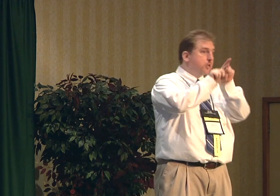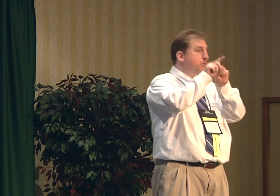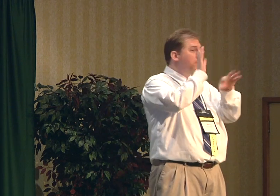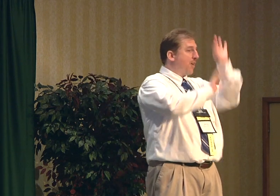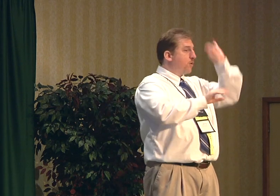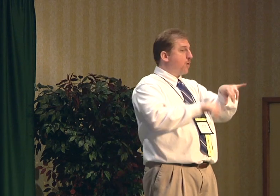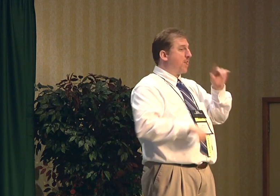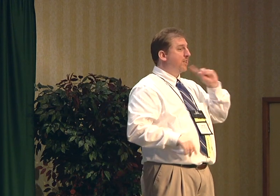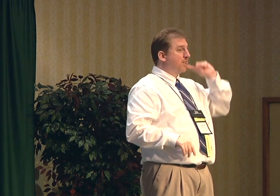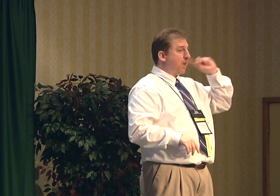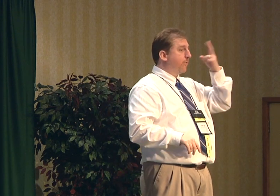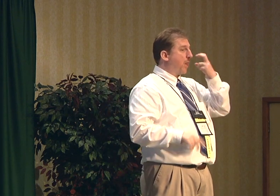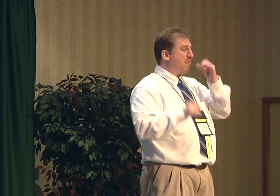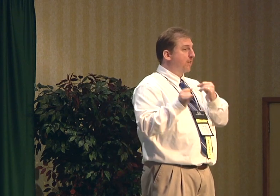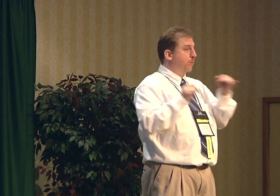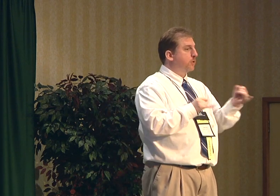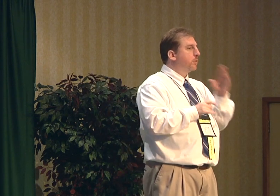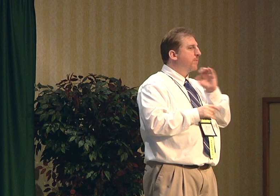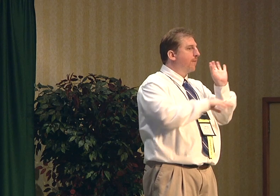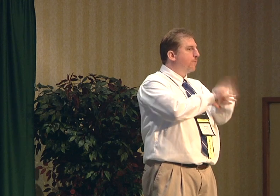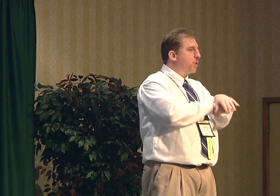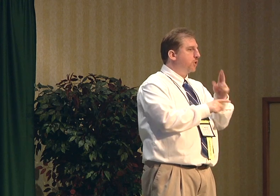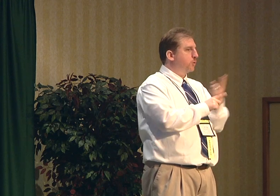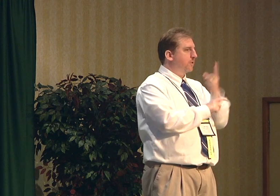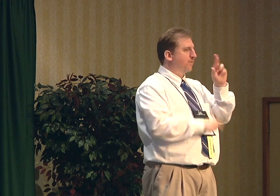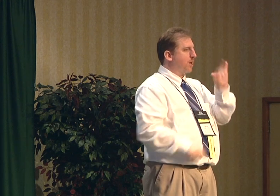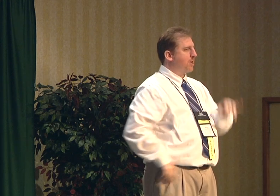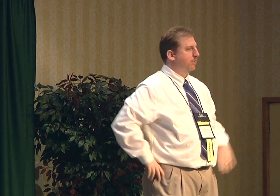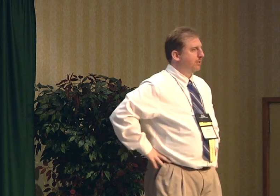experience. They also found that the deafblind individuals